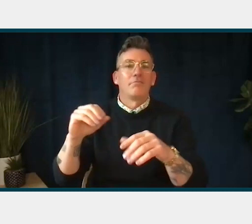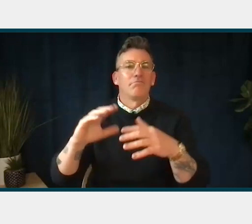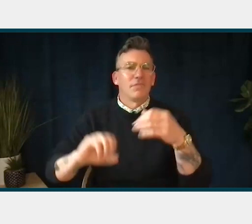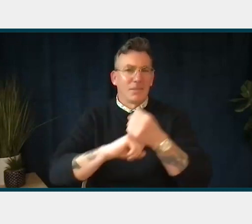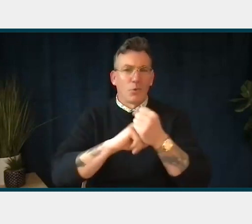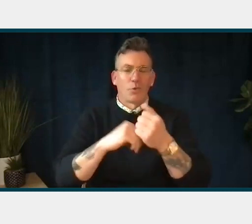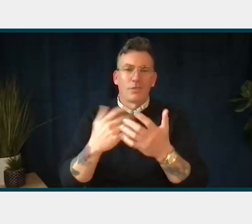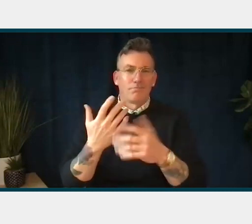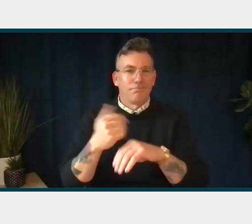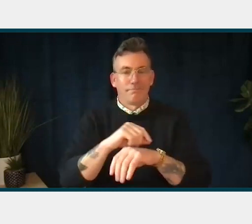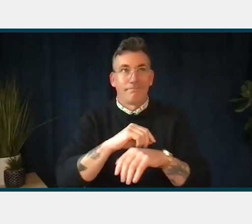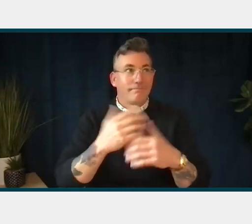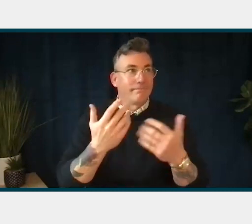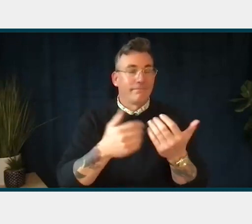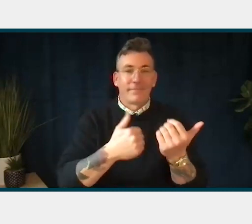That company